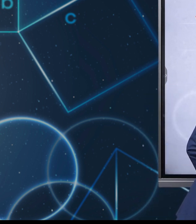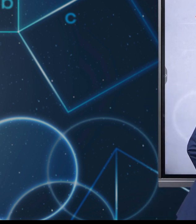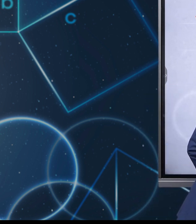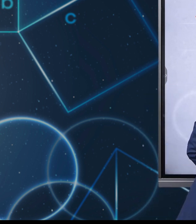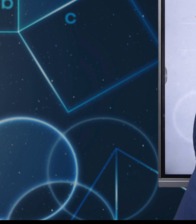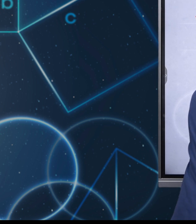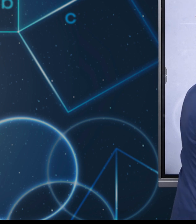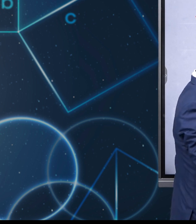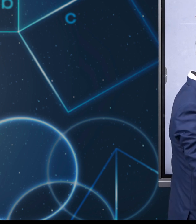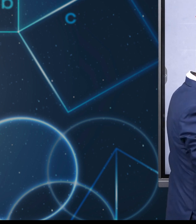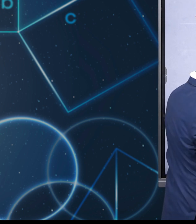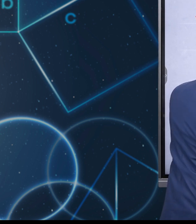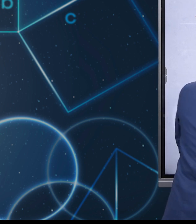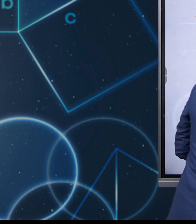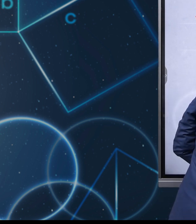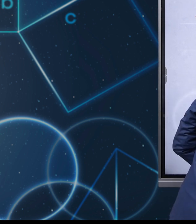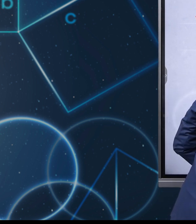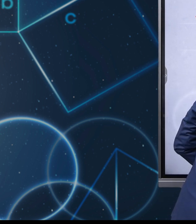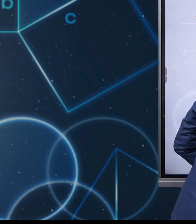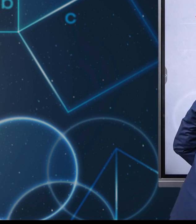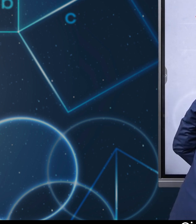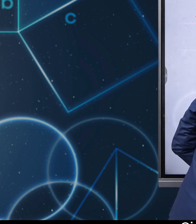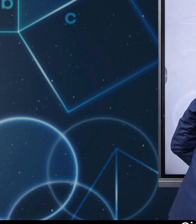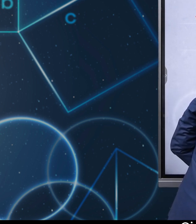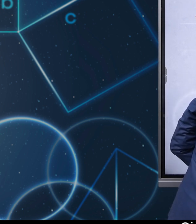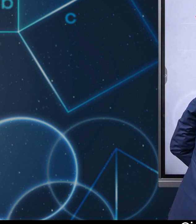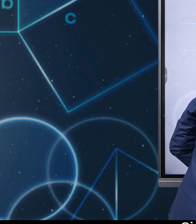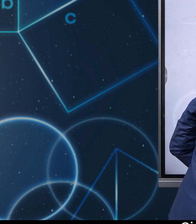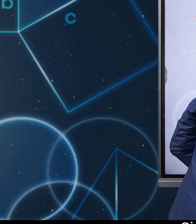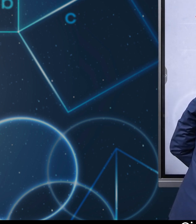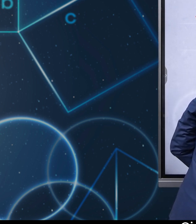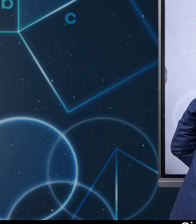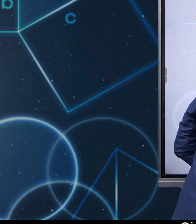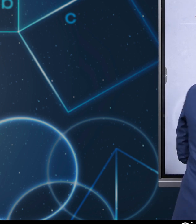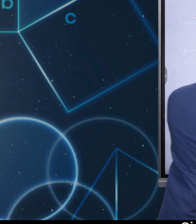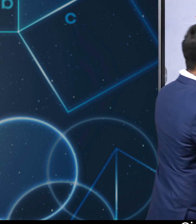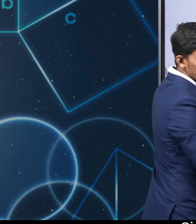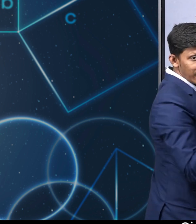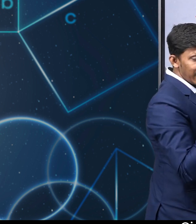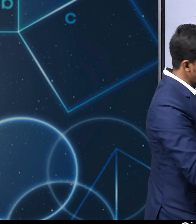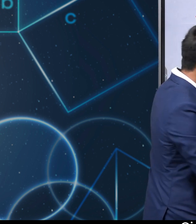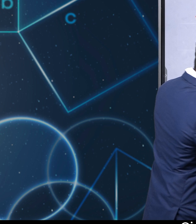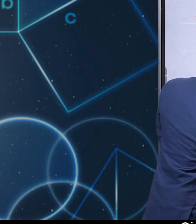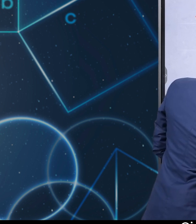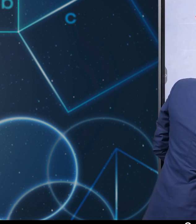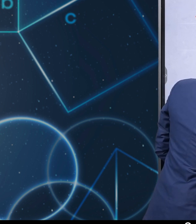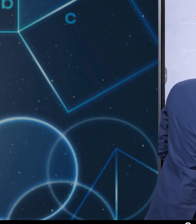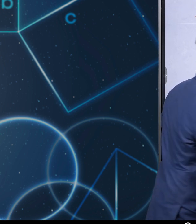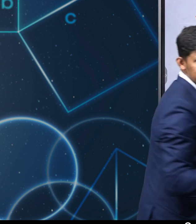and we cancel. 7 times 6 gives us 42, 6 times 10 gives us 60. So, the total